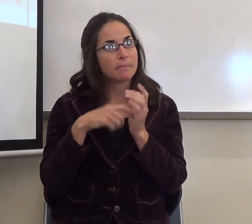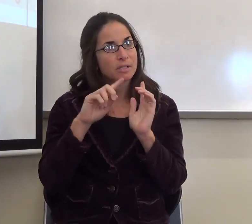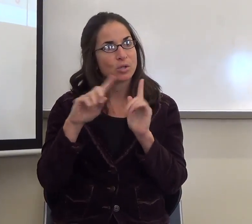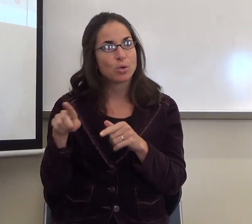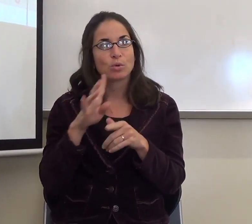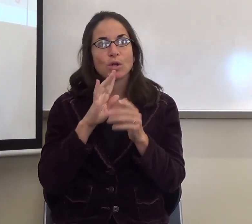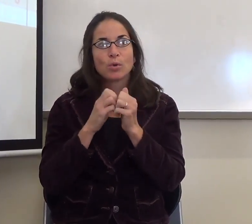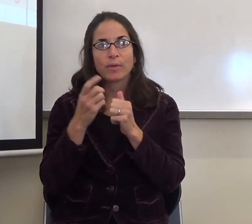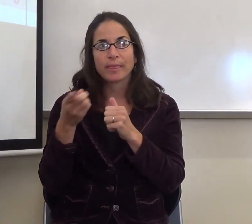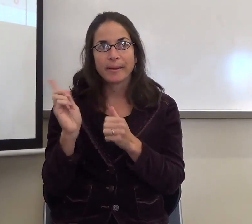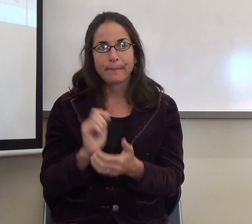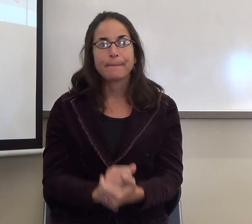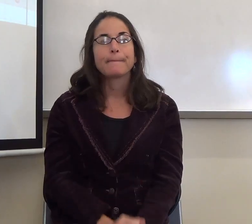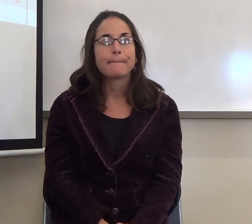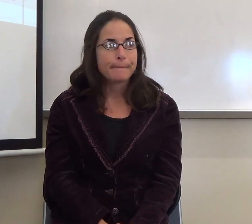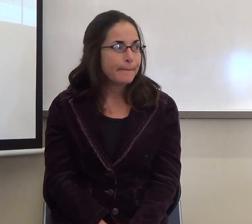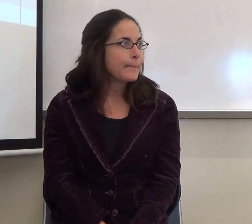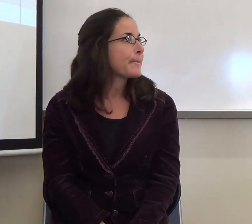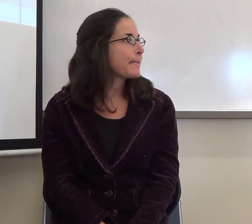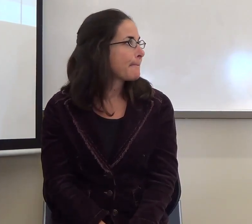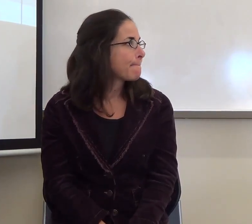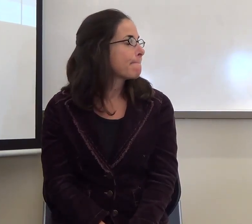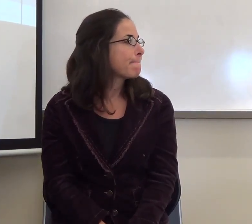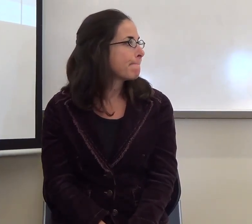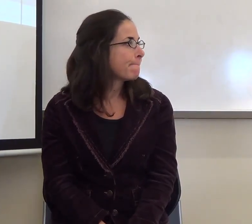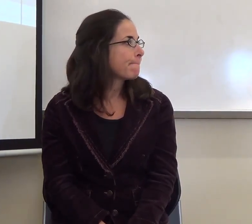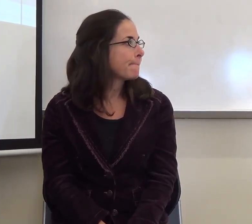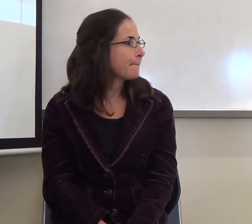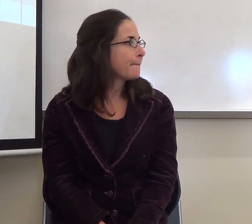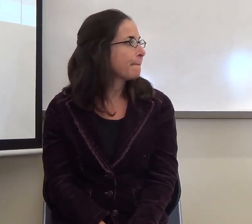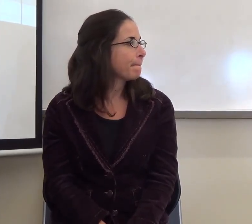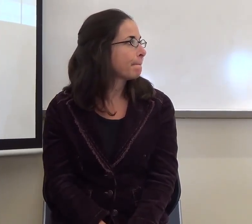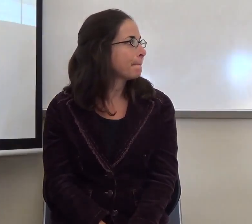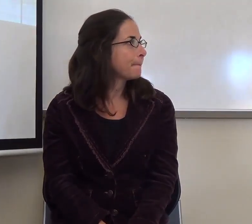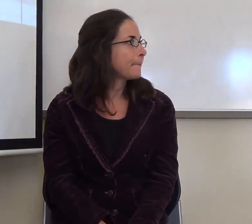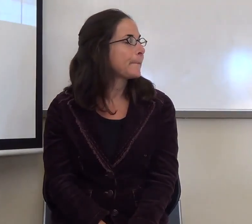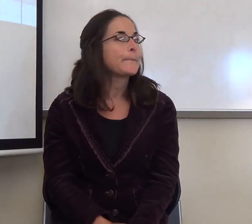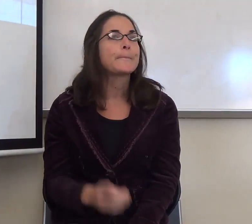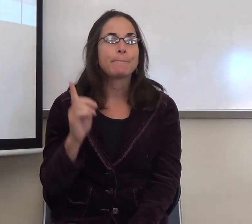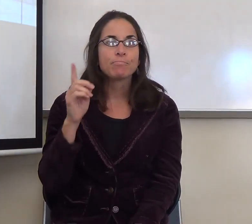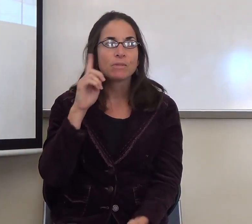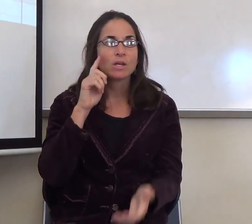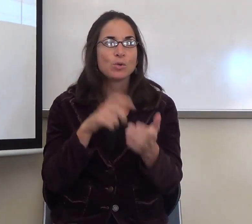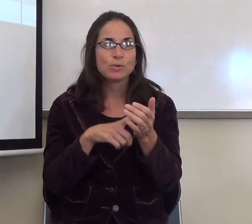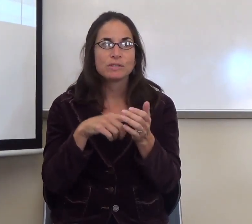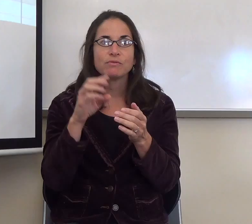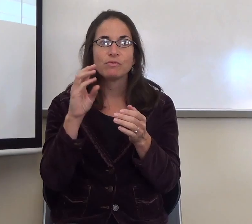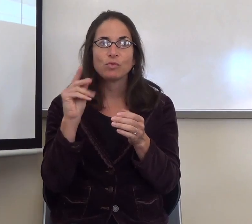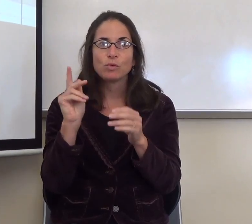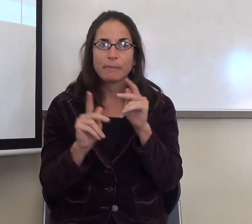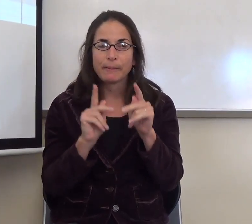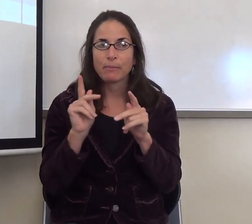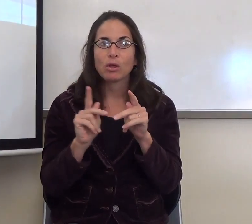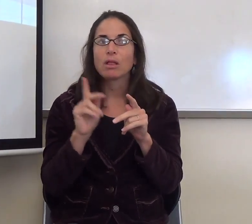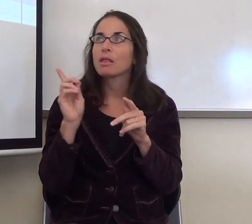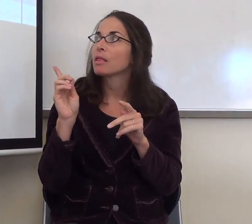them. You know, this is where we have people who are, as I always say, at the point of